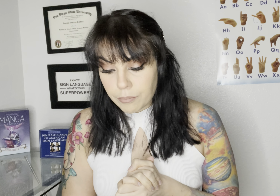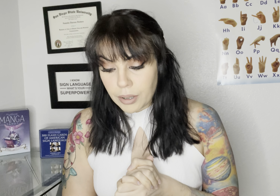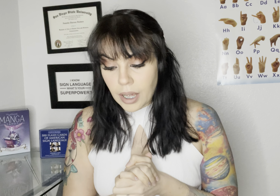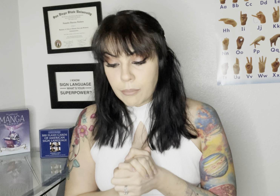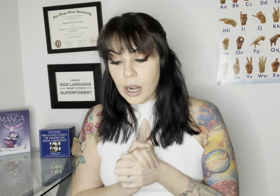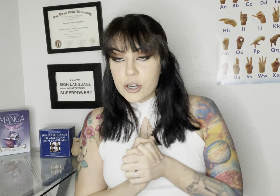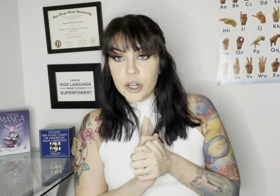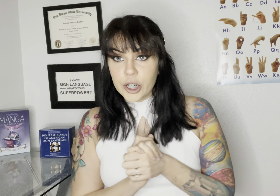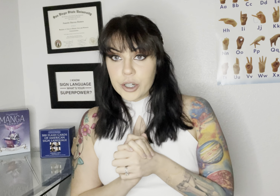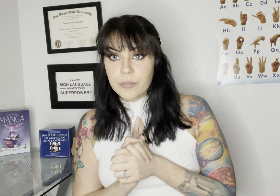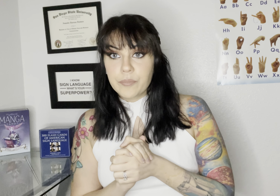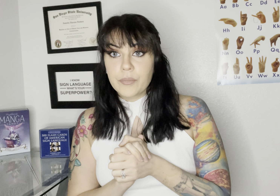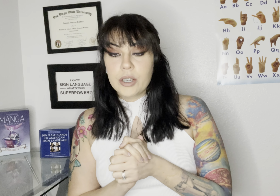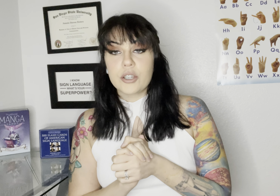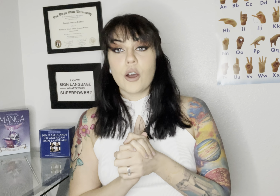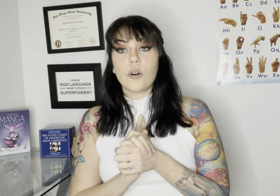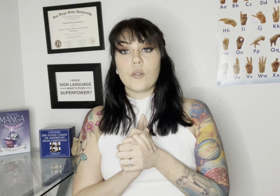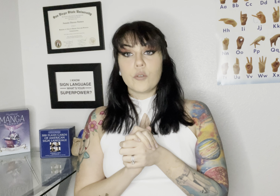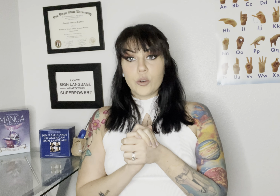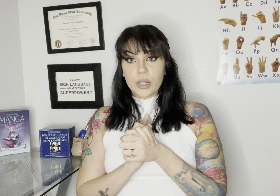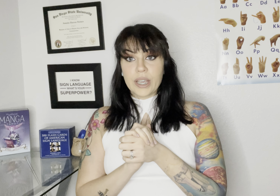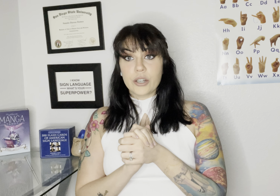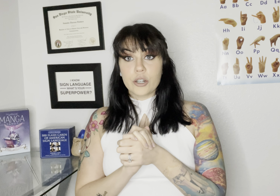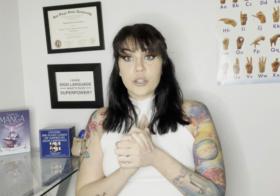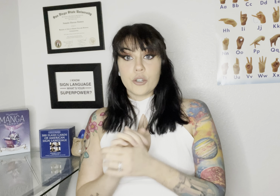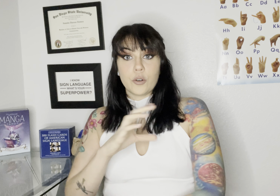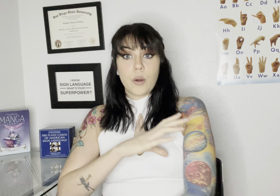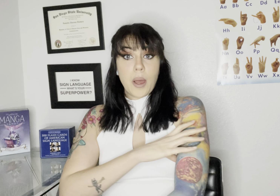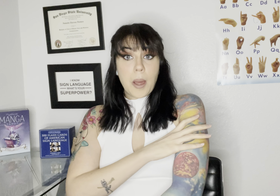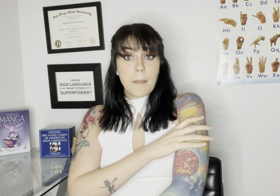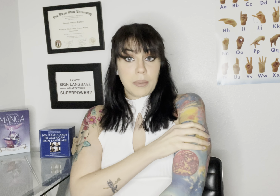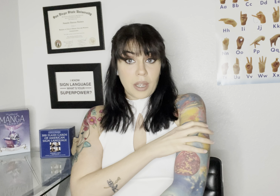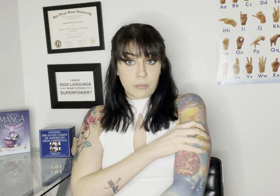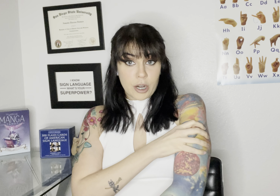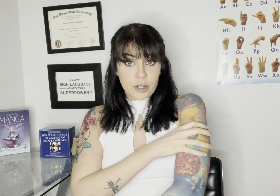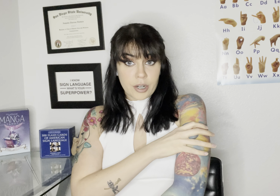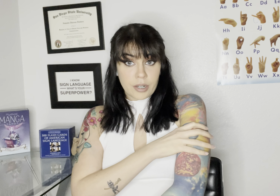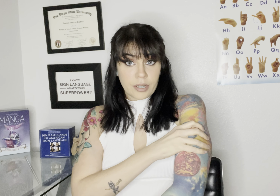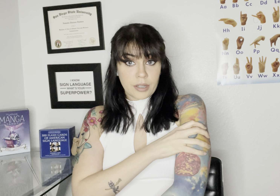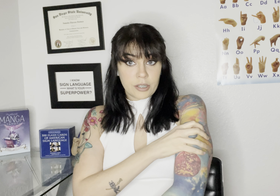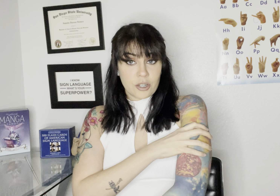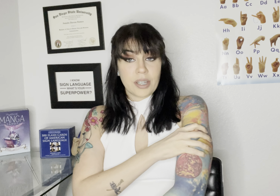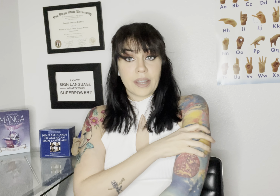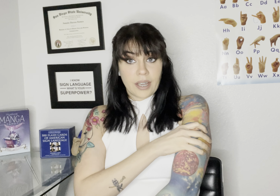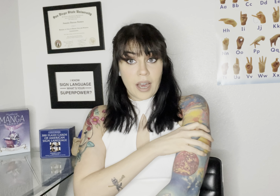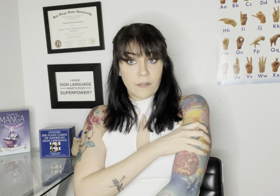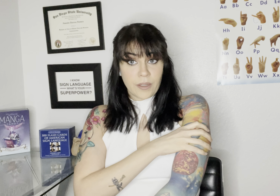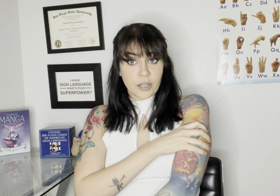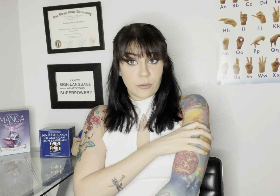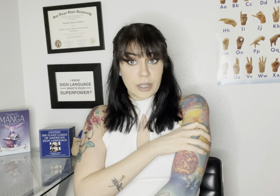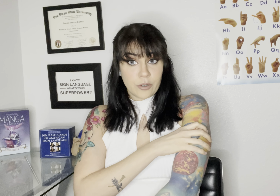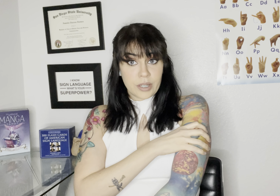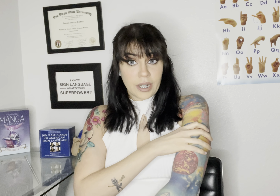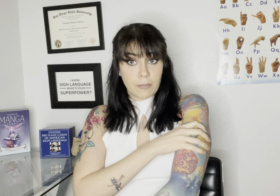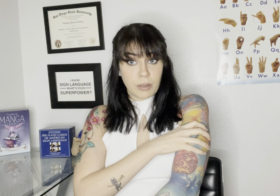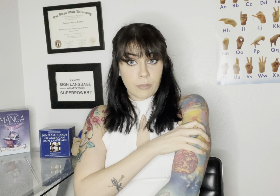Blood pressure. So you can either do blood pressure, just like the cuff that you'll be using, blood